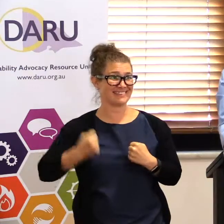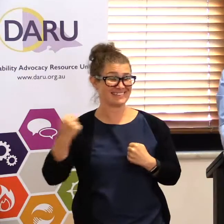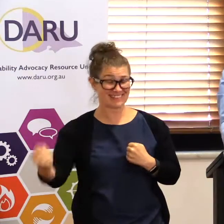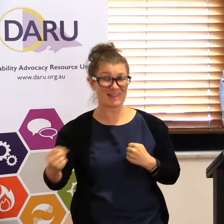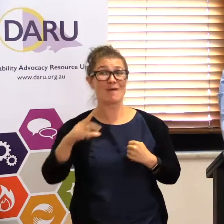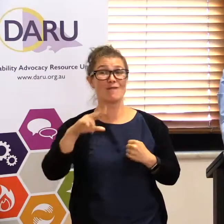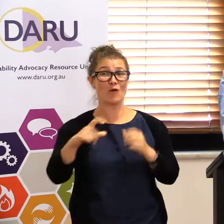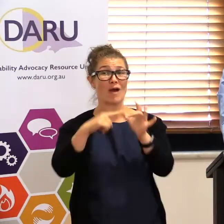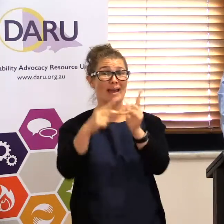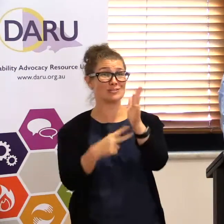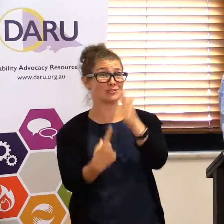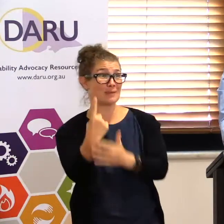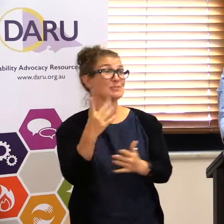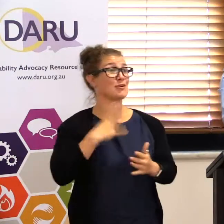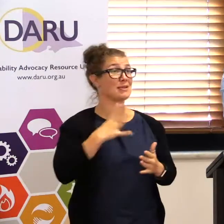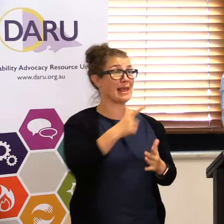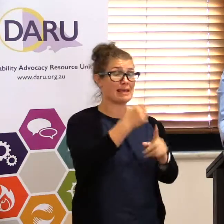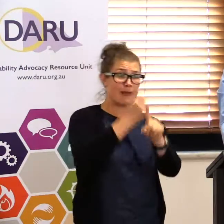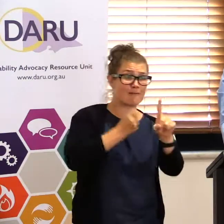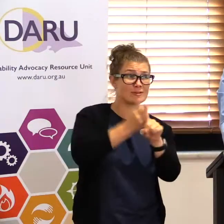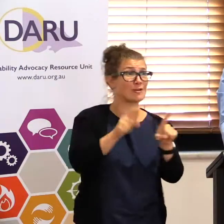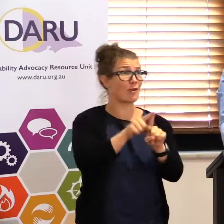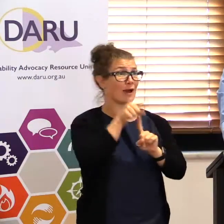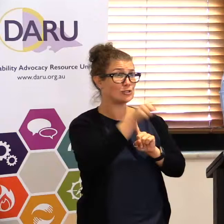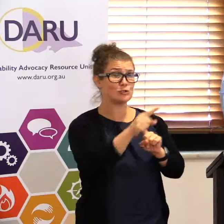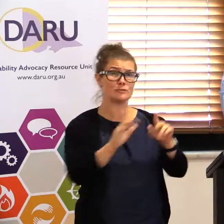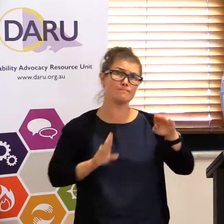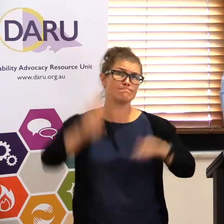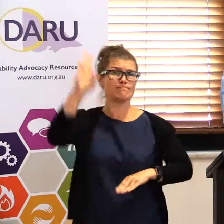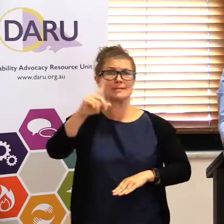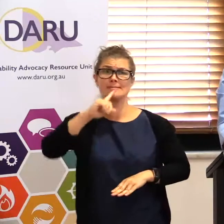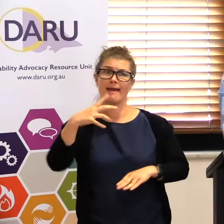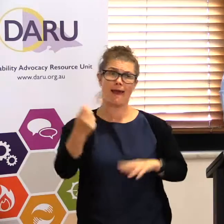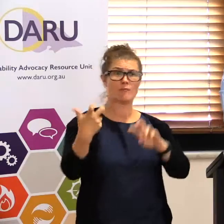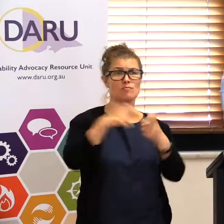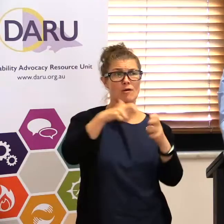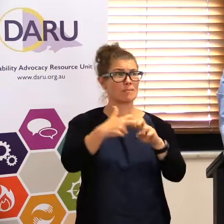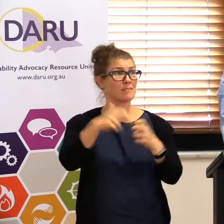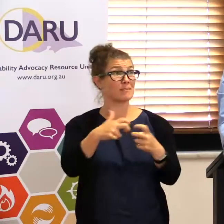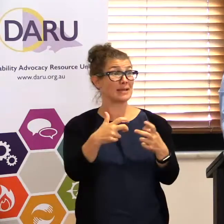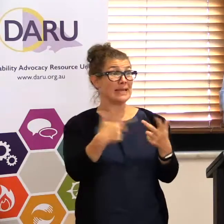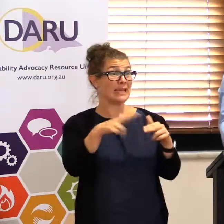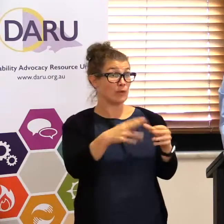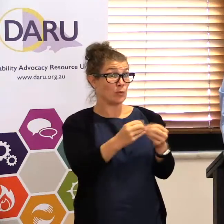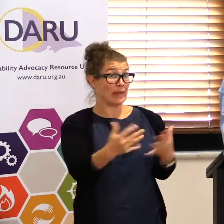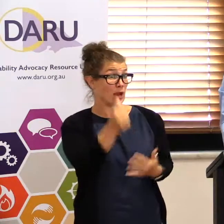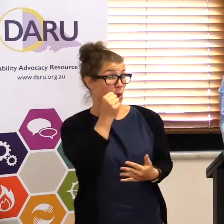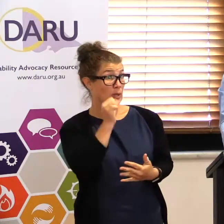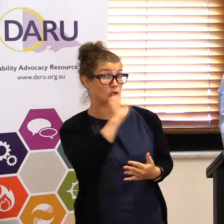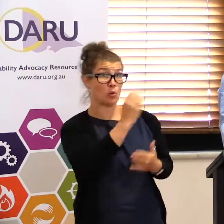you. We need parents with disability to speak up that there's issues, and unless we hear those stories or